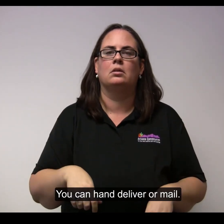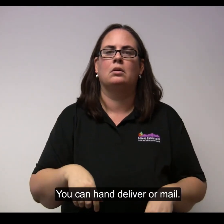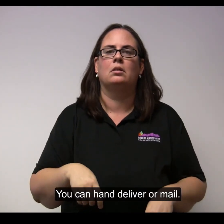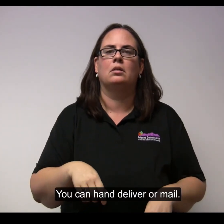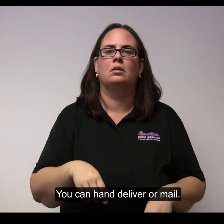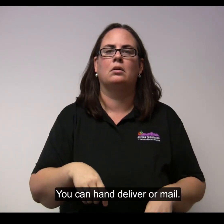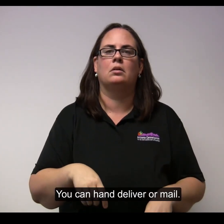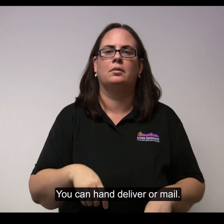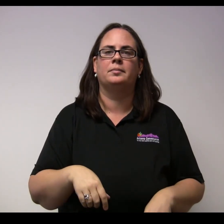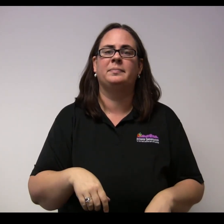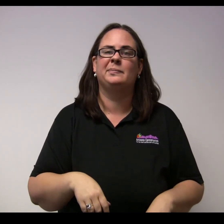or mail.